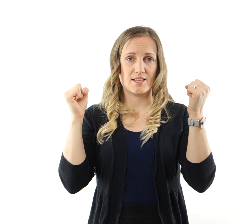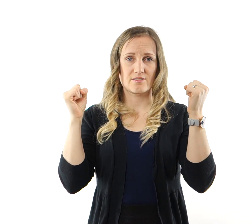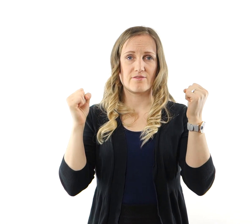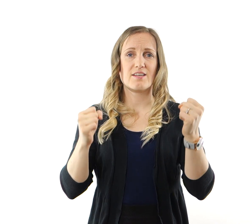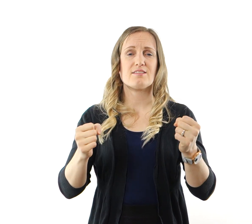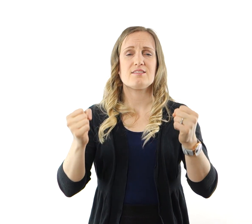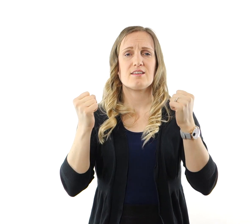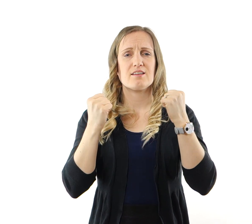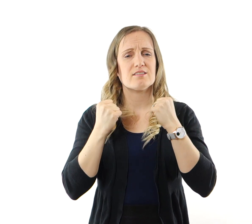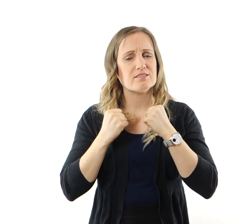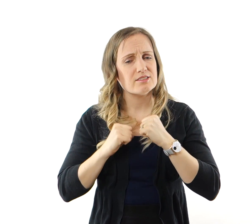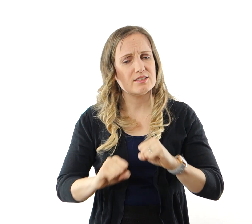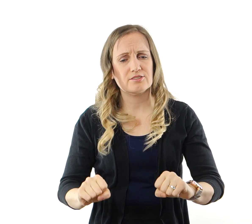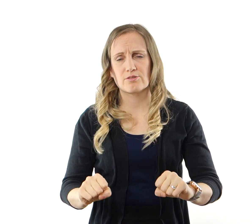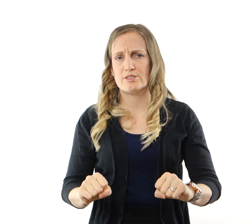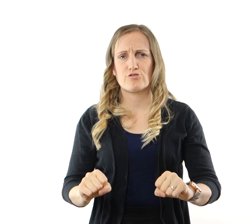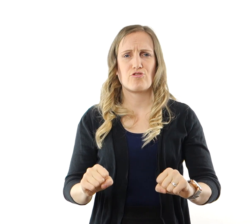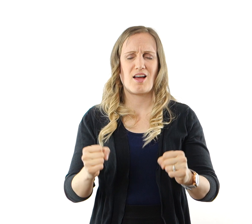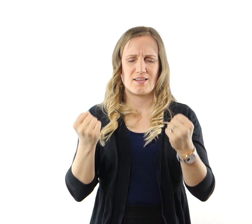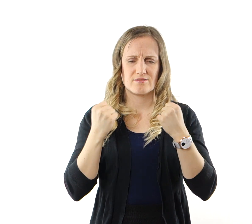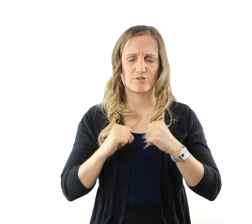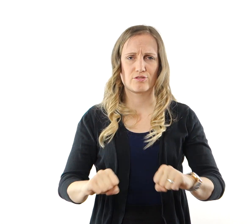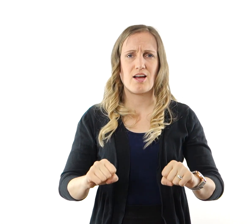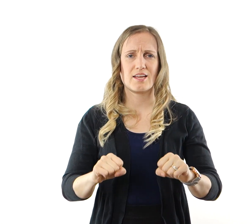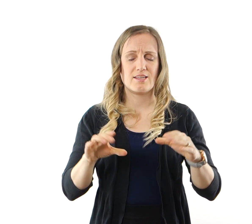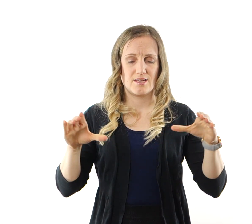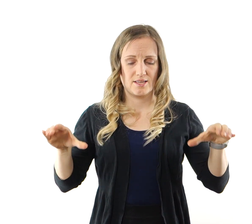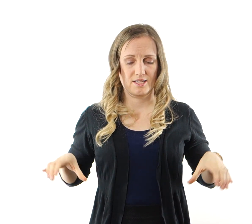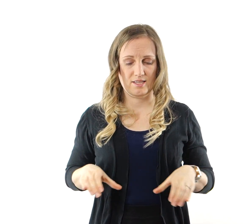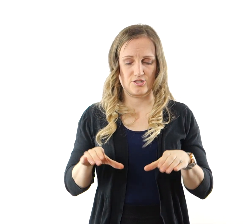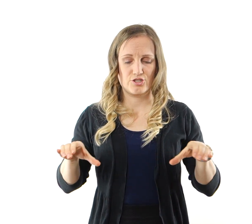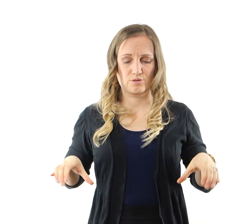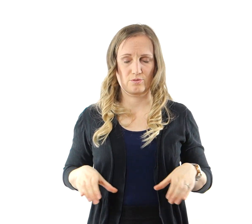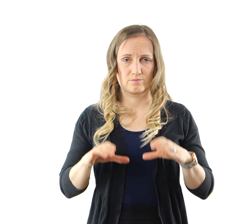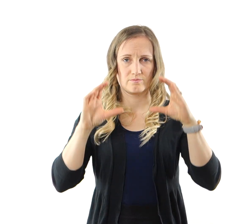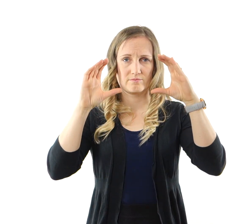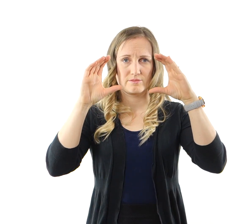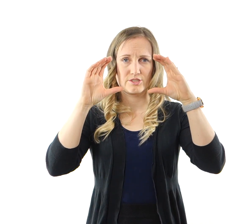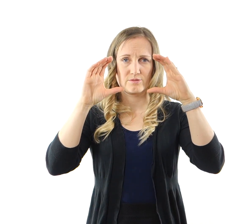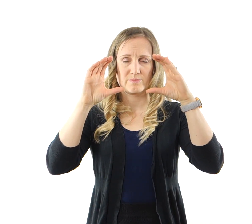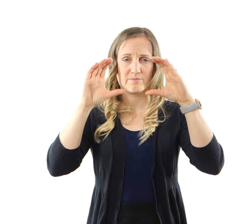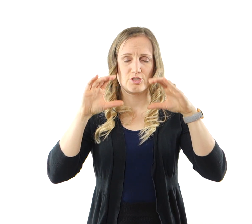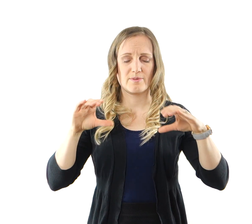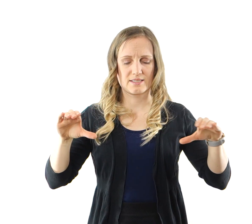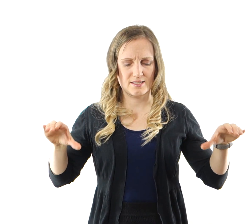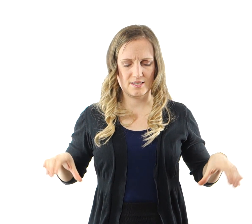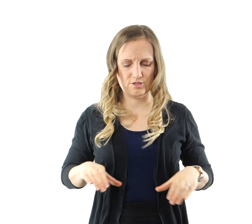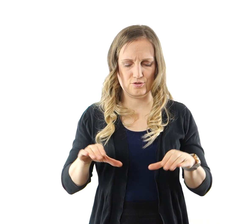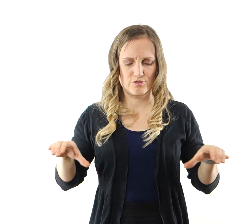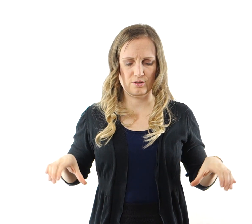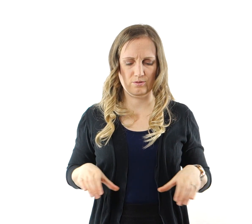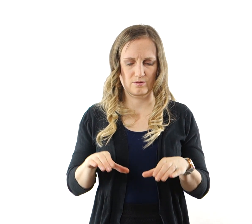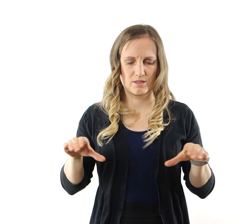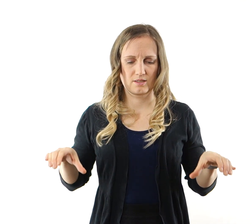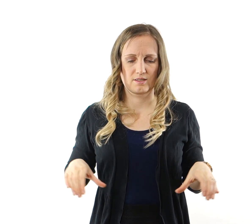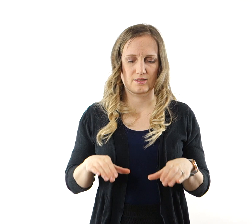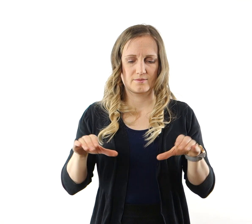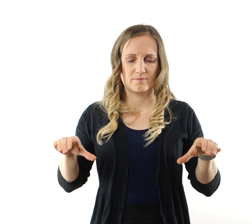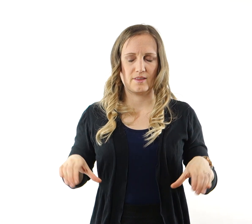and fists, and you're going try. Try, and then do. Do is 2 big C's, and you do. I